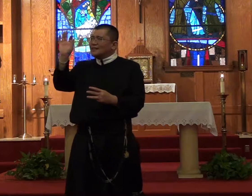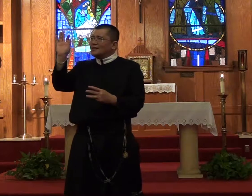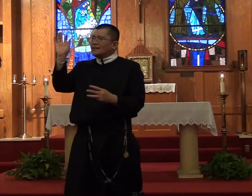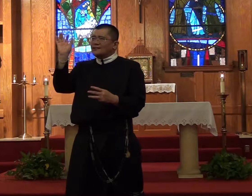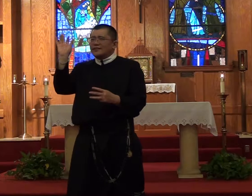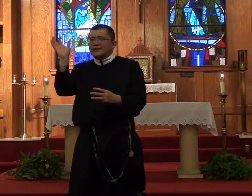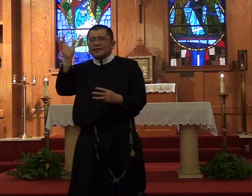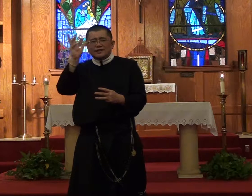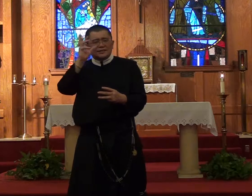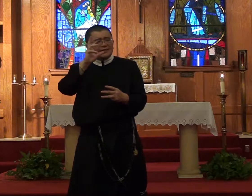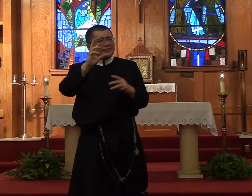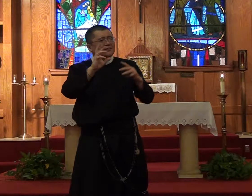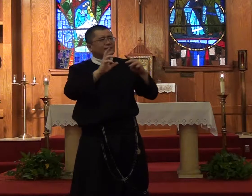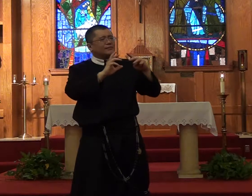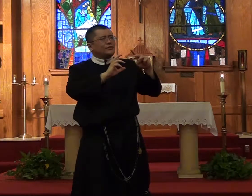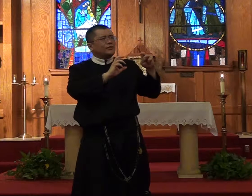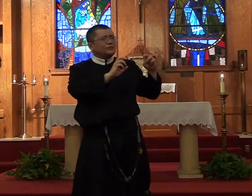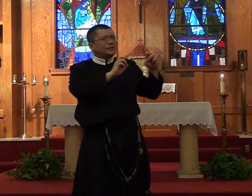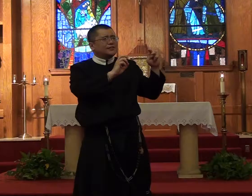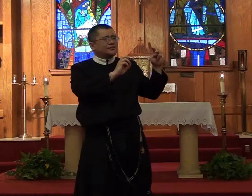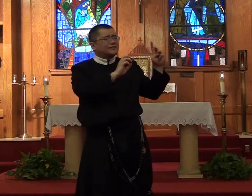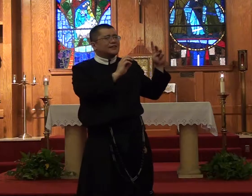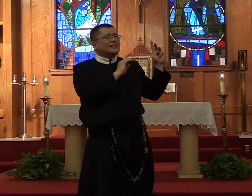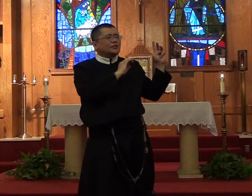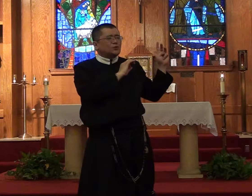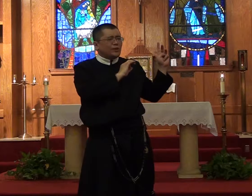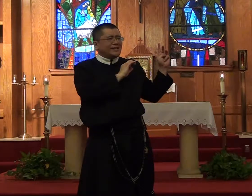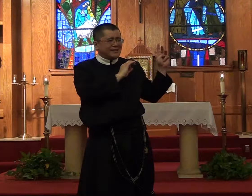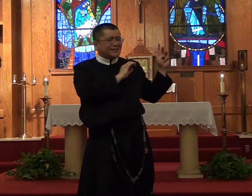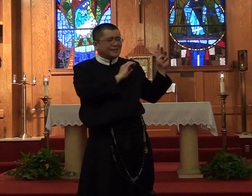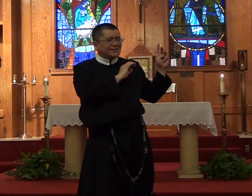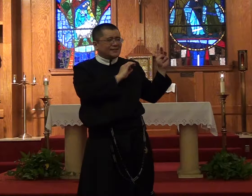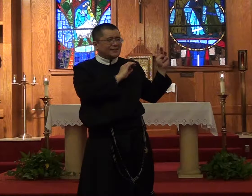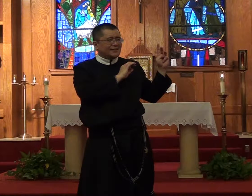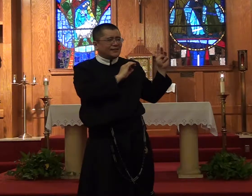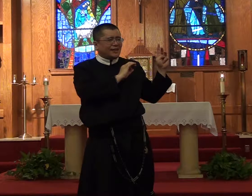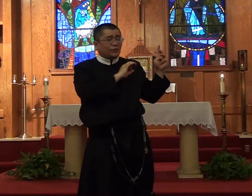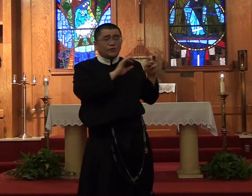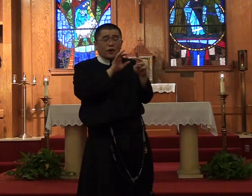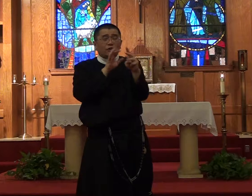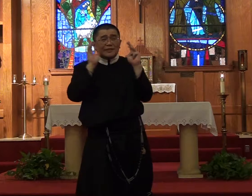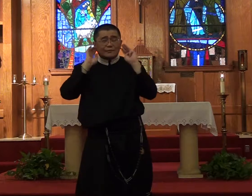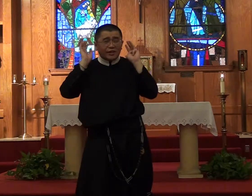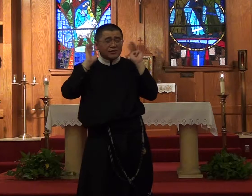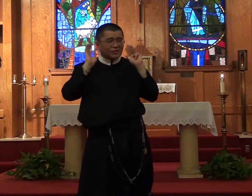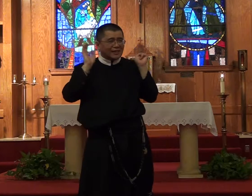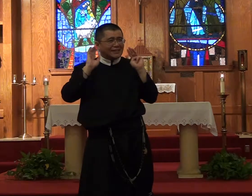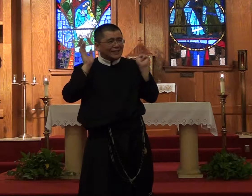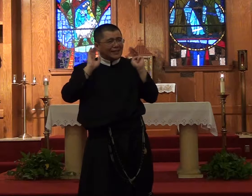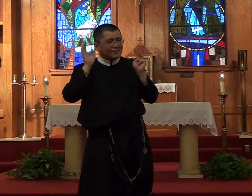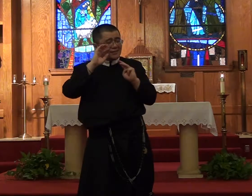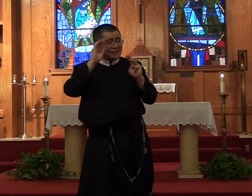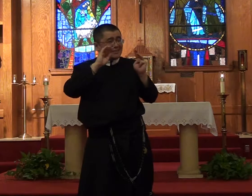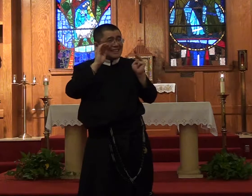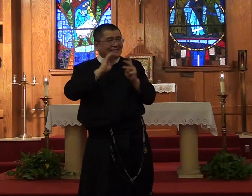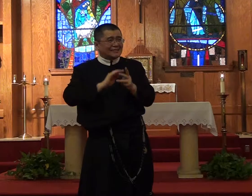you know, hear and see something beautiful, hear something sweet, and we follow that pleasure, that delight of the senses